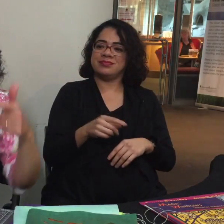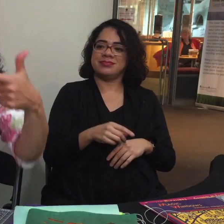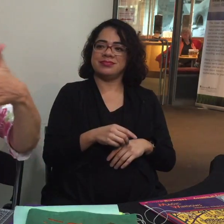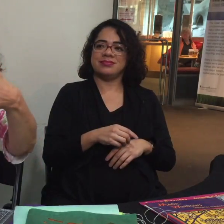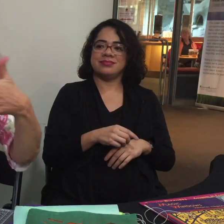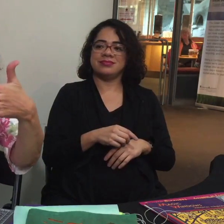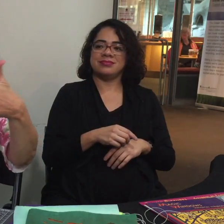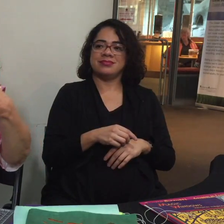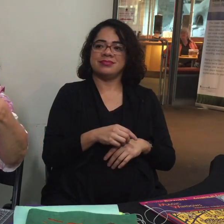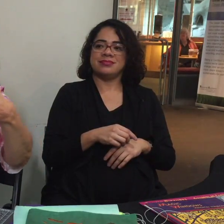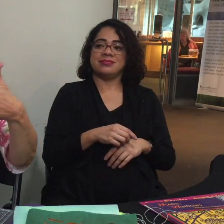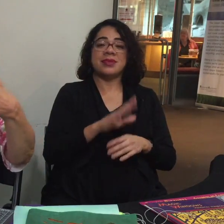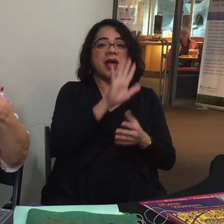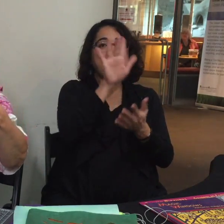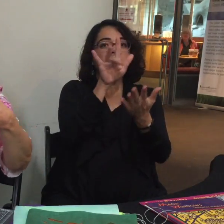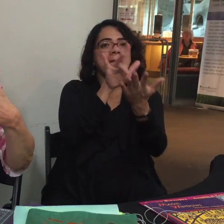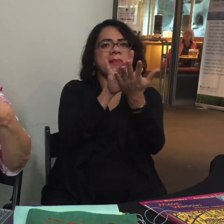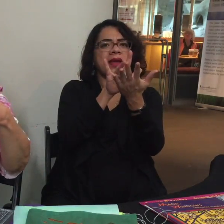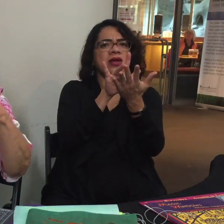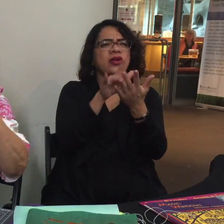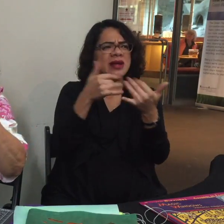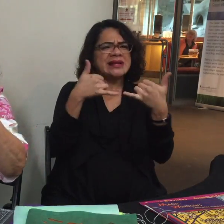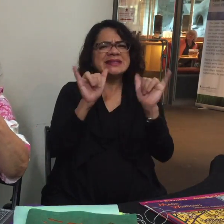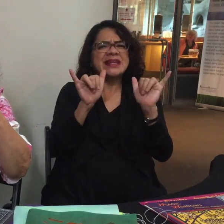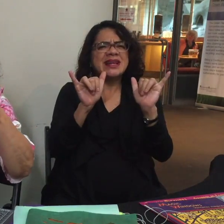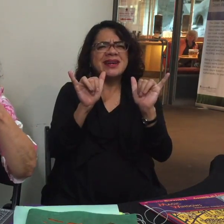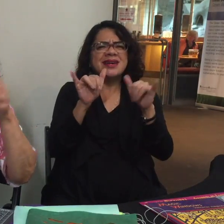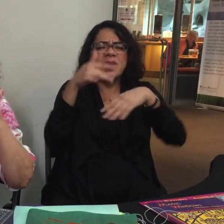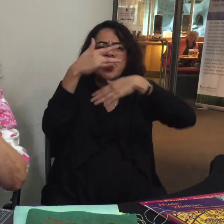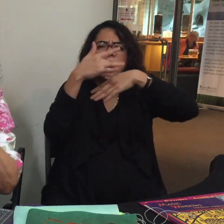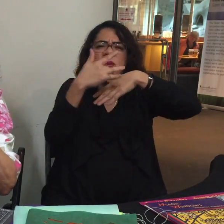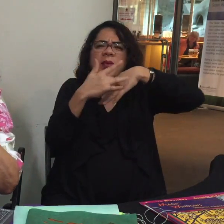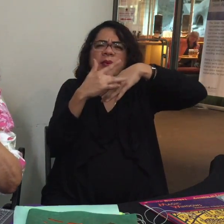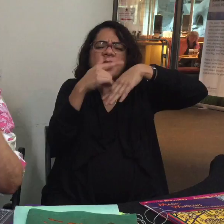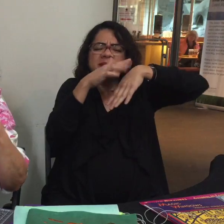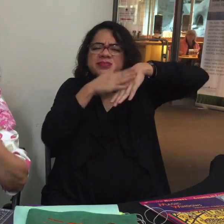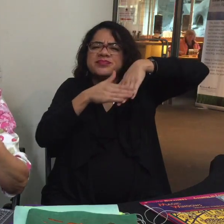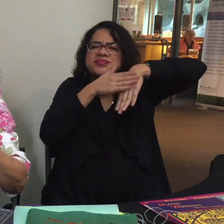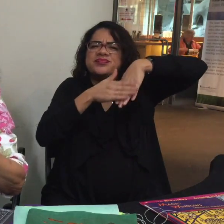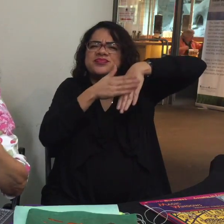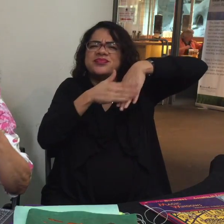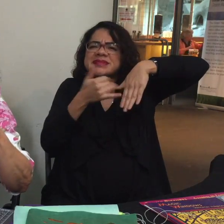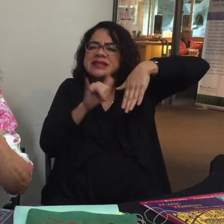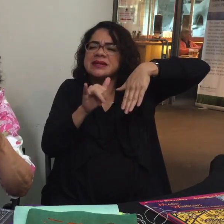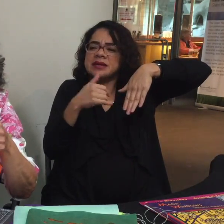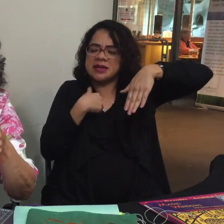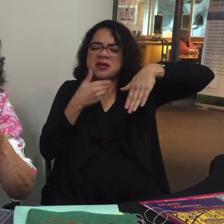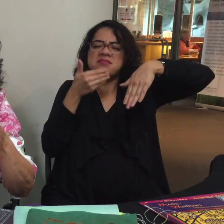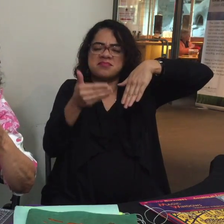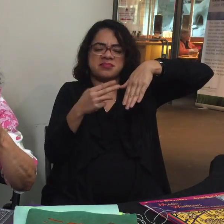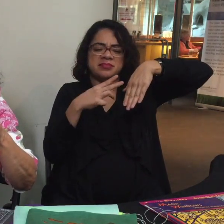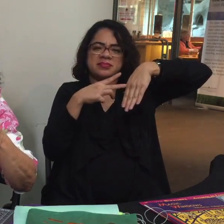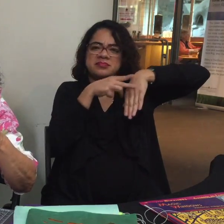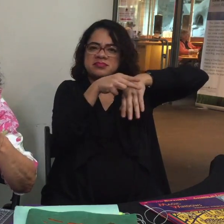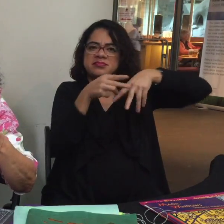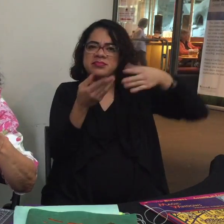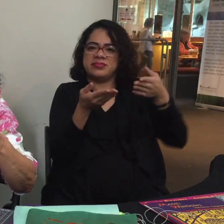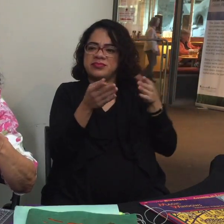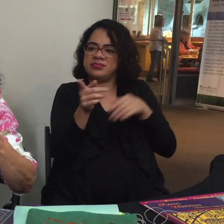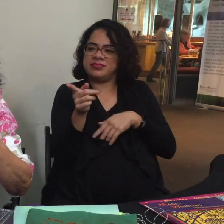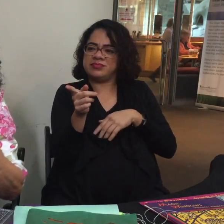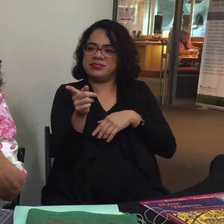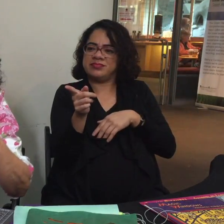And then here in the middle, there's a lot of space here. I can cut a little notch here. That'll give another